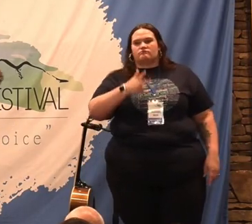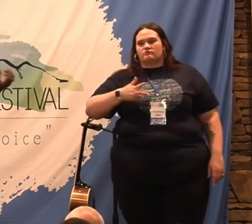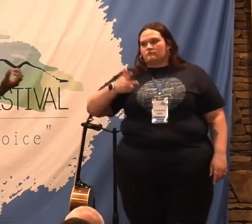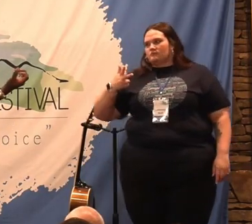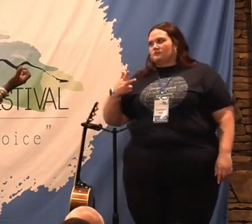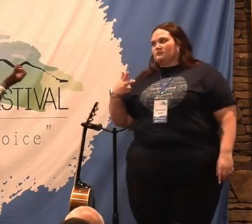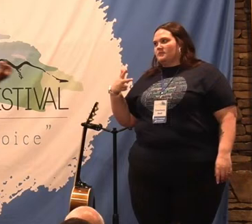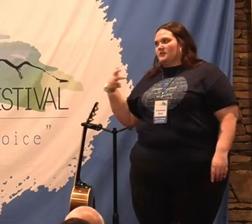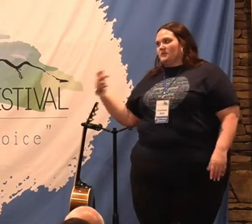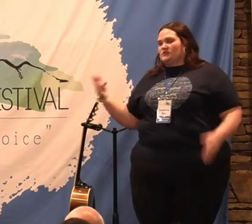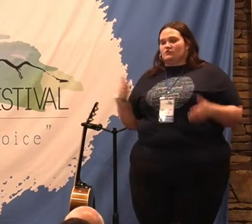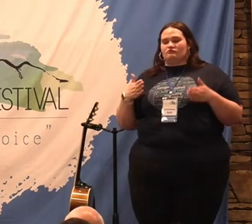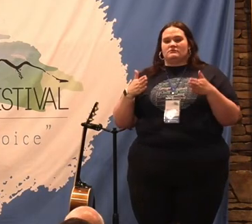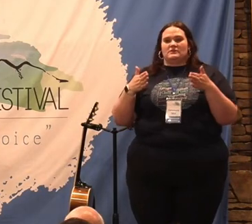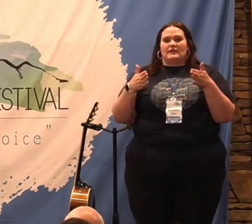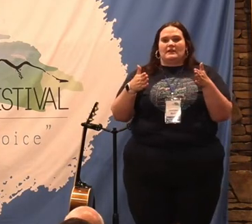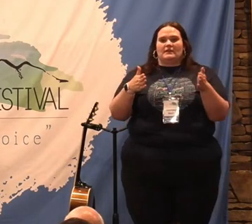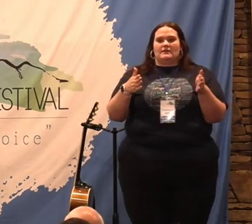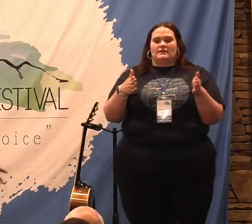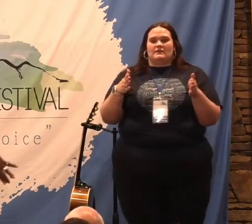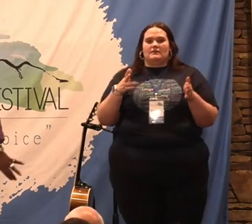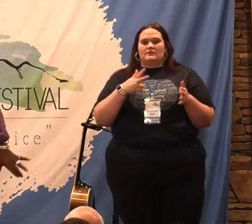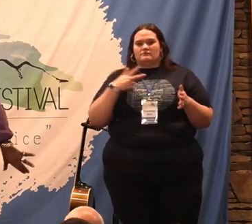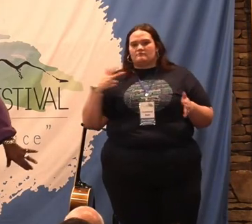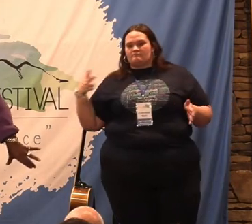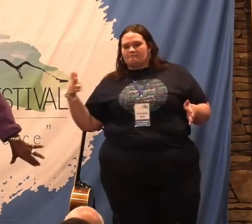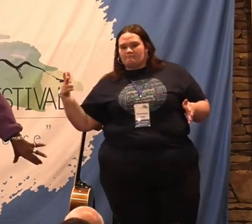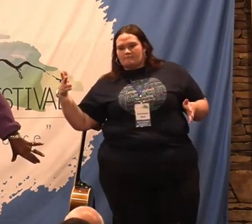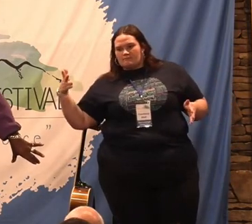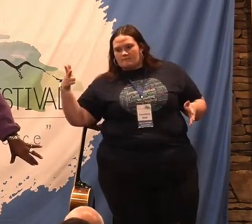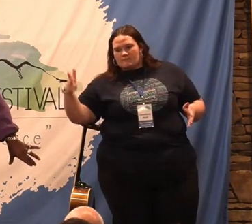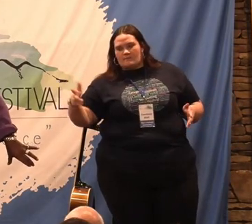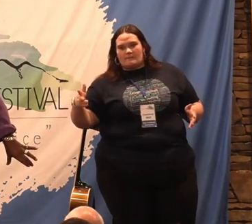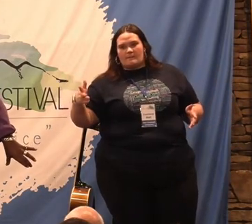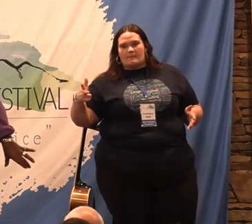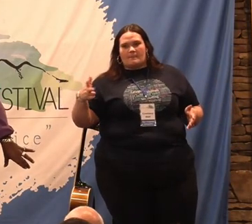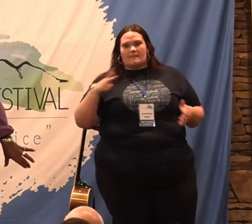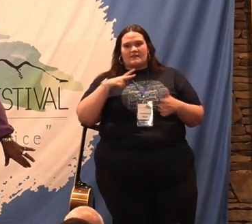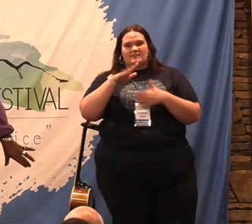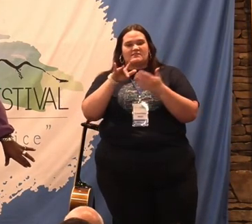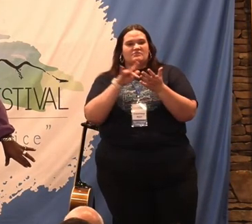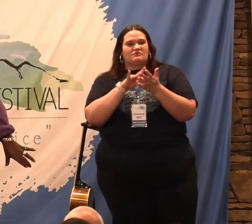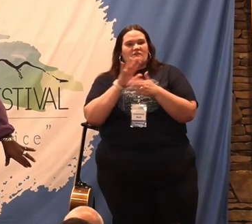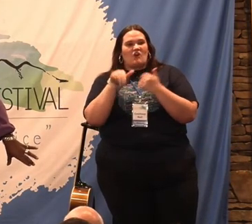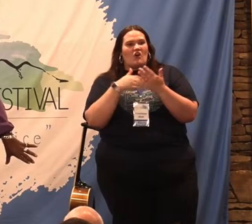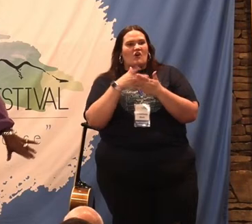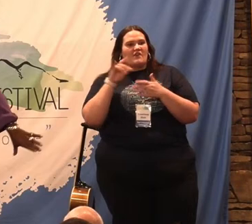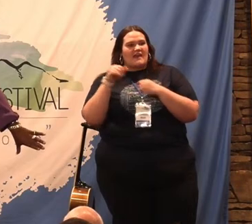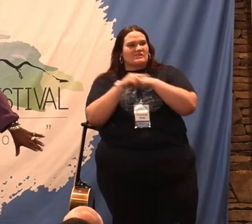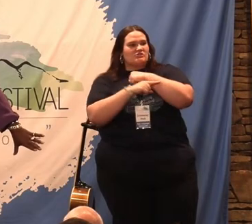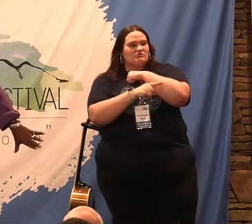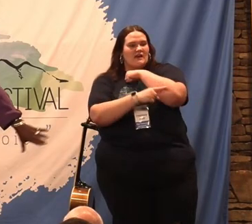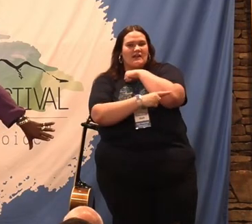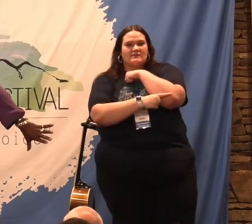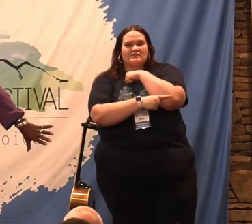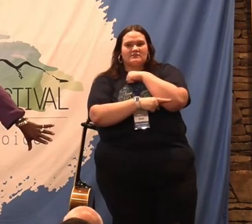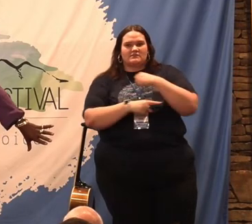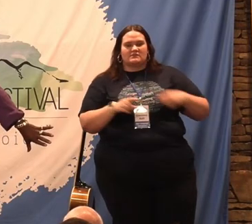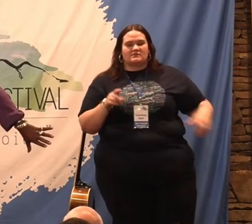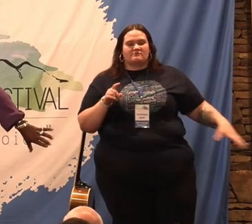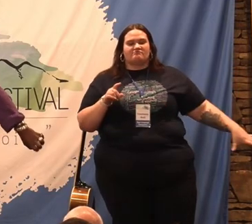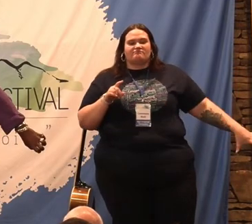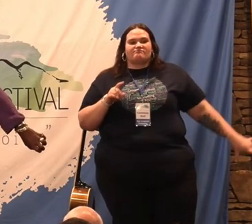street. He turns it into that parking lot, right into the center of all that trash. He pinches the